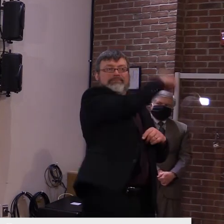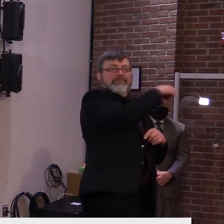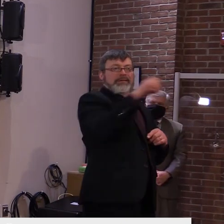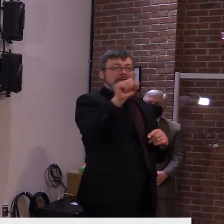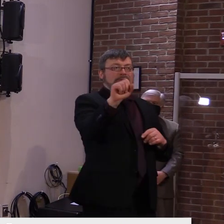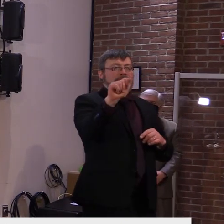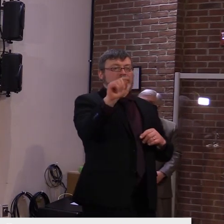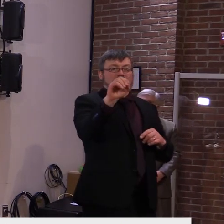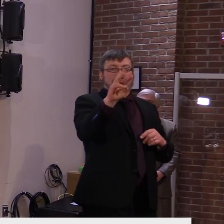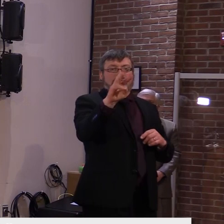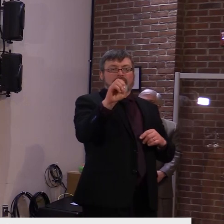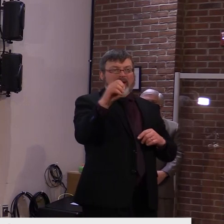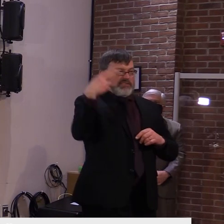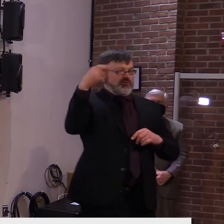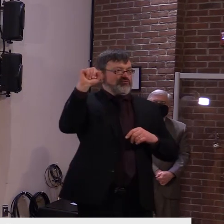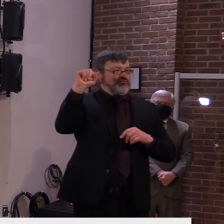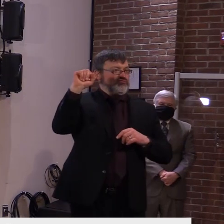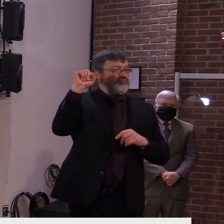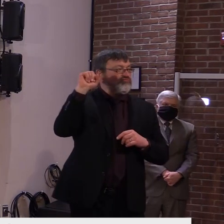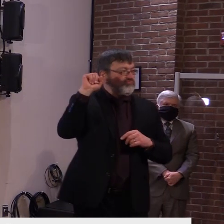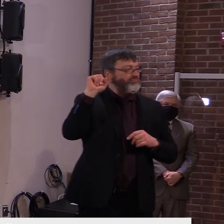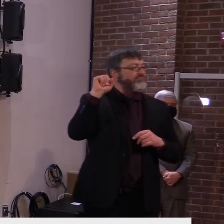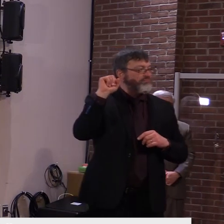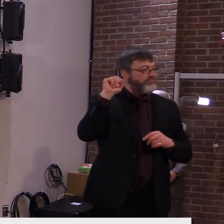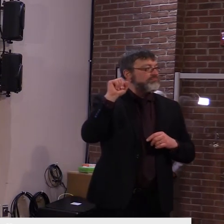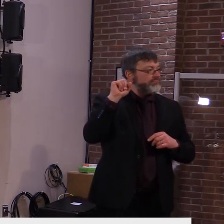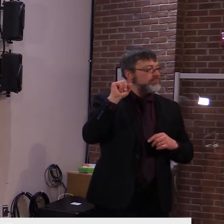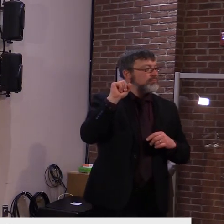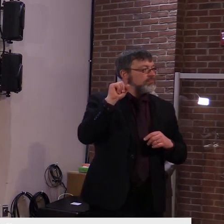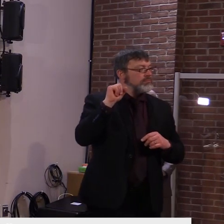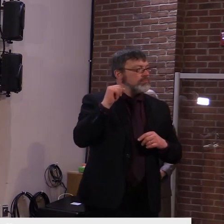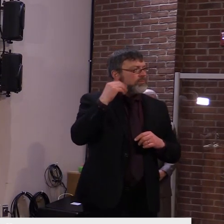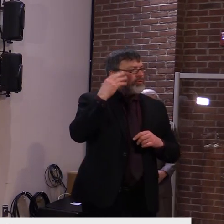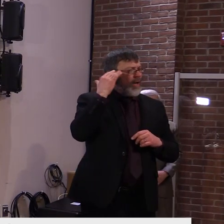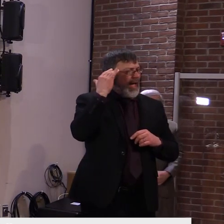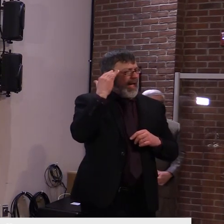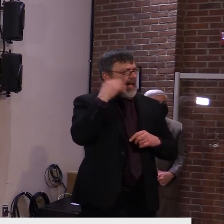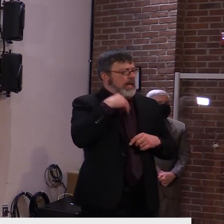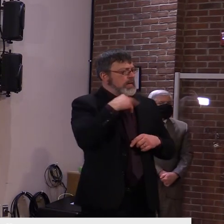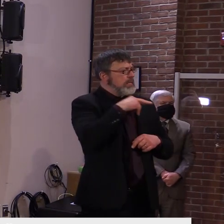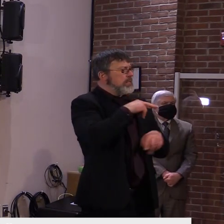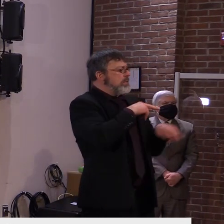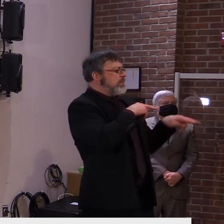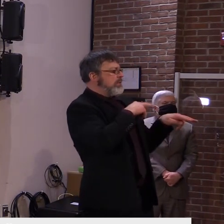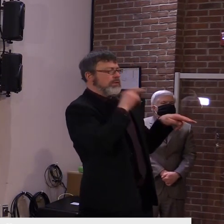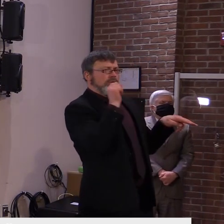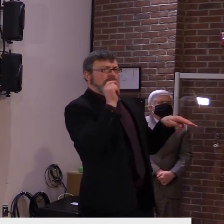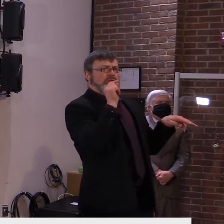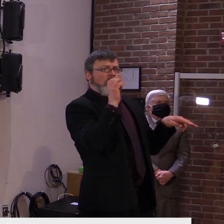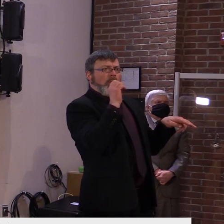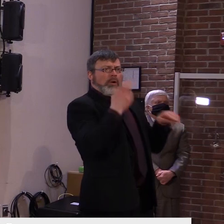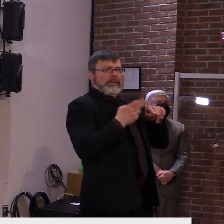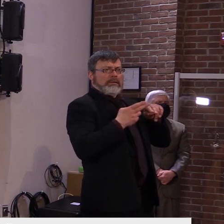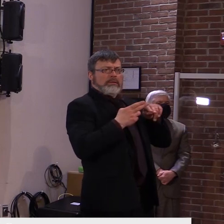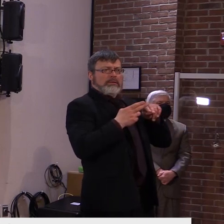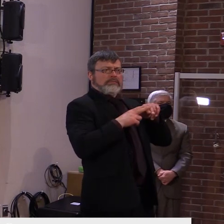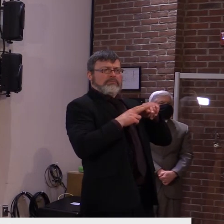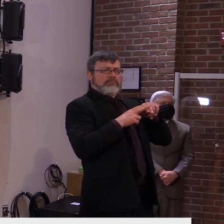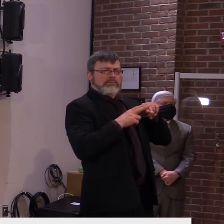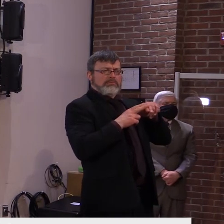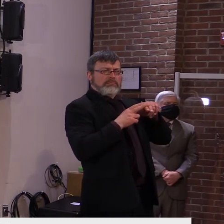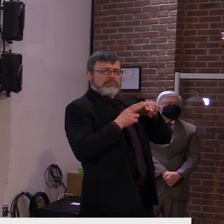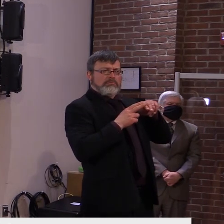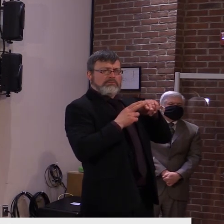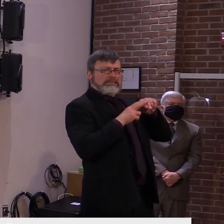capacity that we have in Morrisville and Waterbury. And as you know, we've been watching and continue to watch